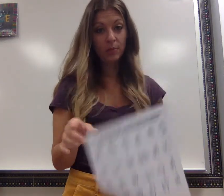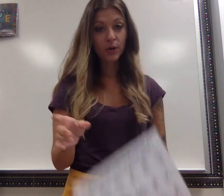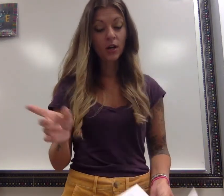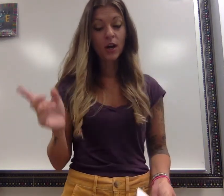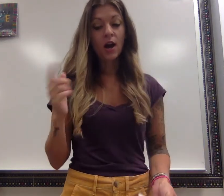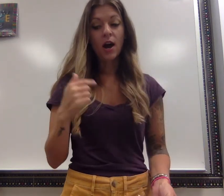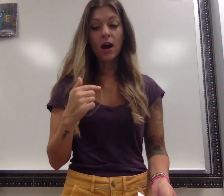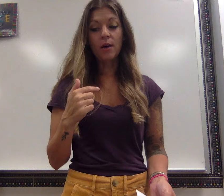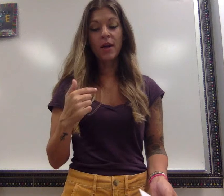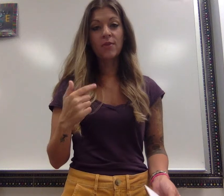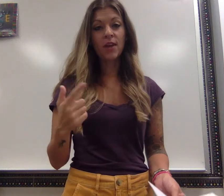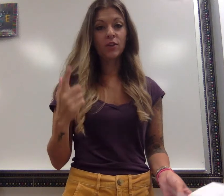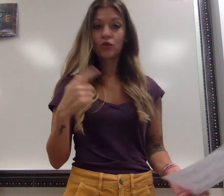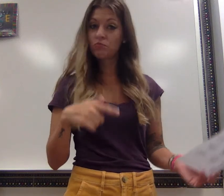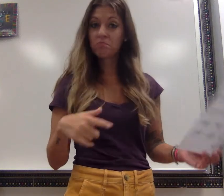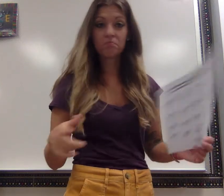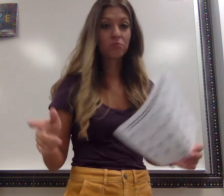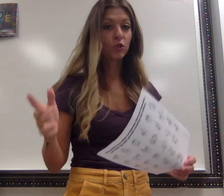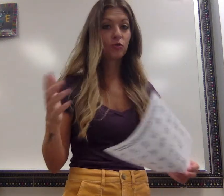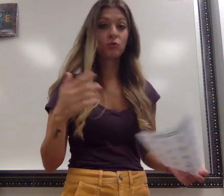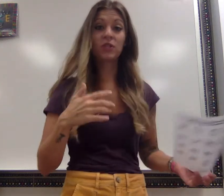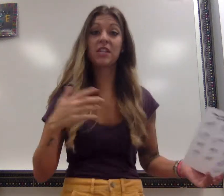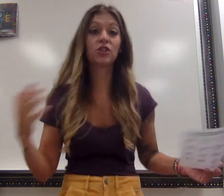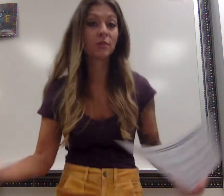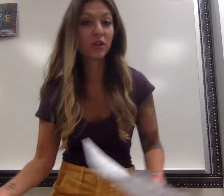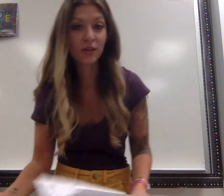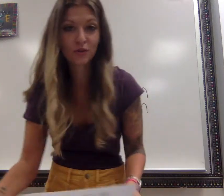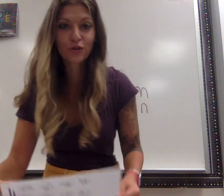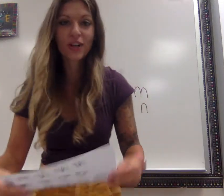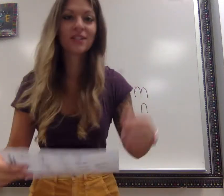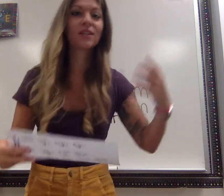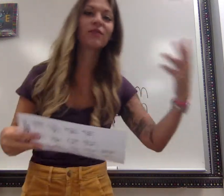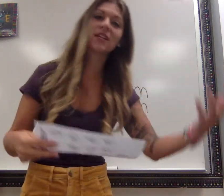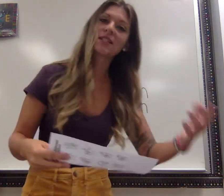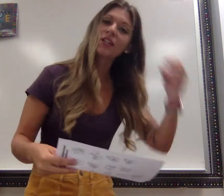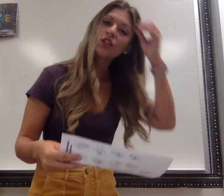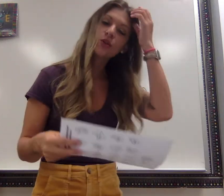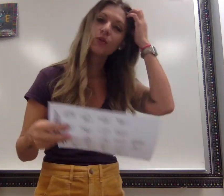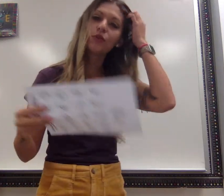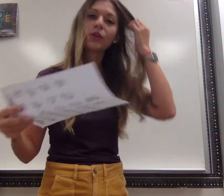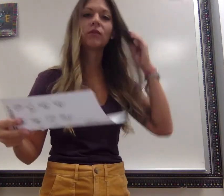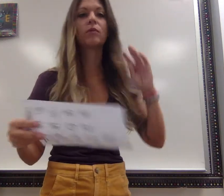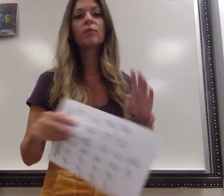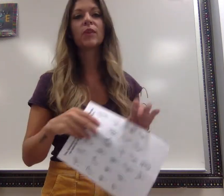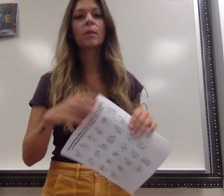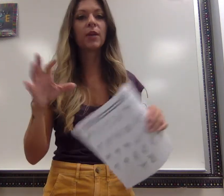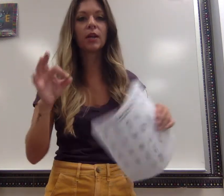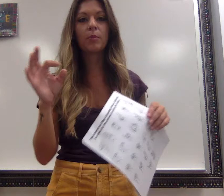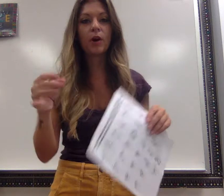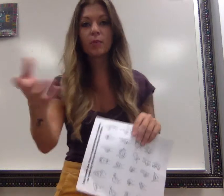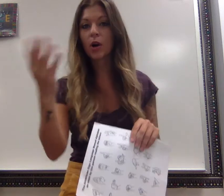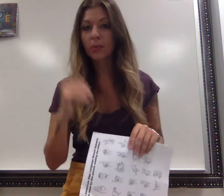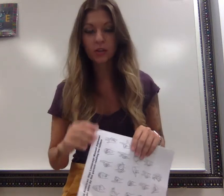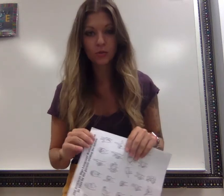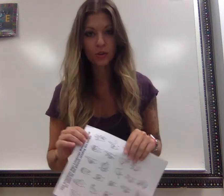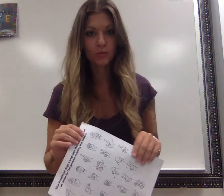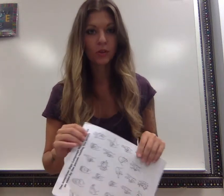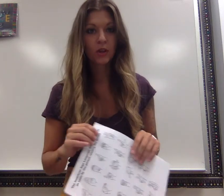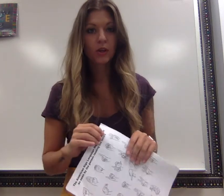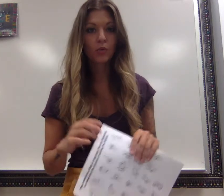paper, and then teach someone else. Try to see if they can sign to you. If you can pick up on my YouTube what